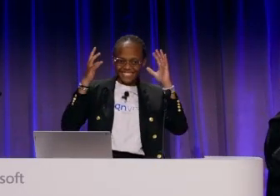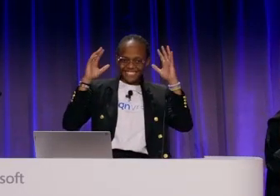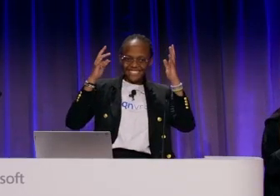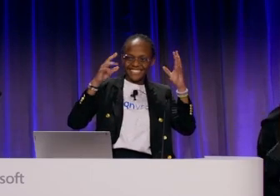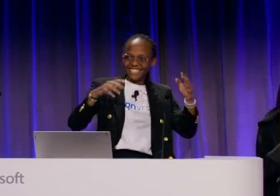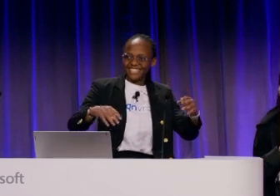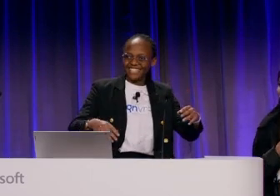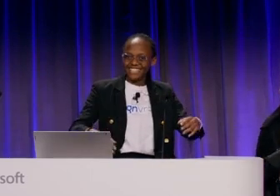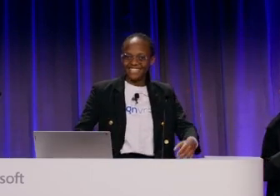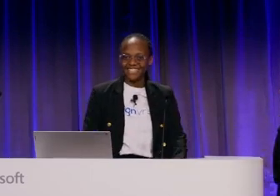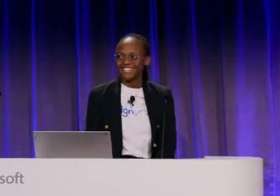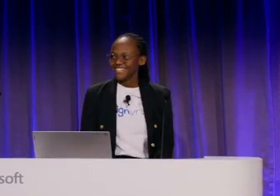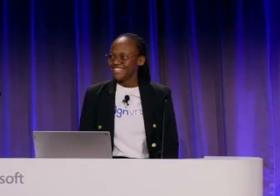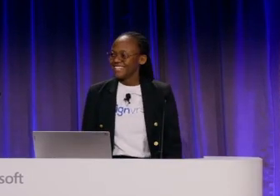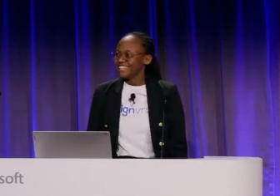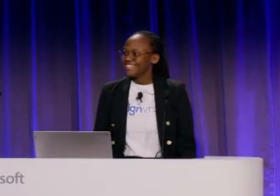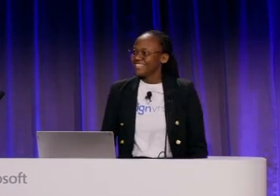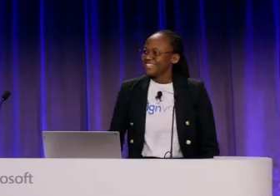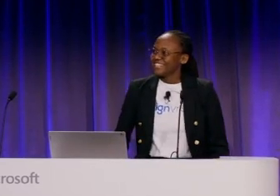Hello, I'm Daniel.